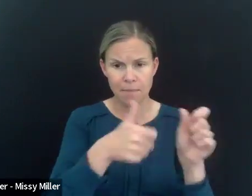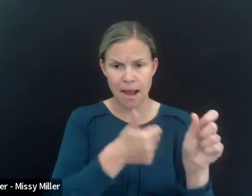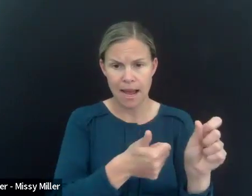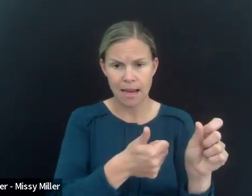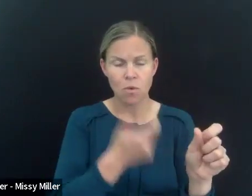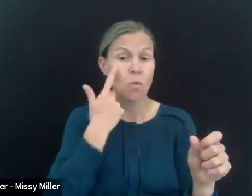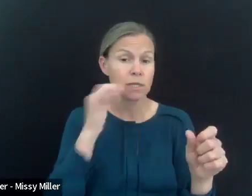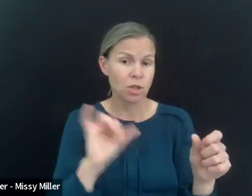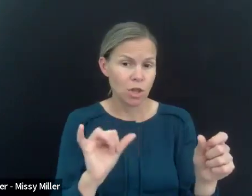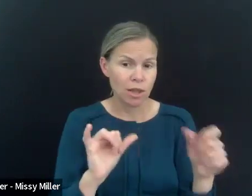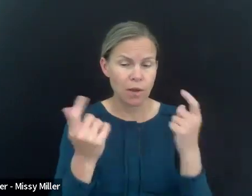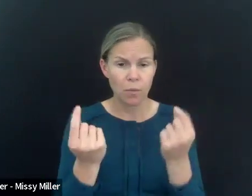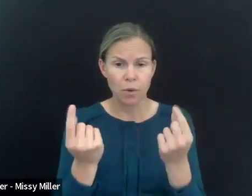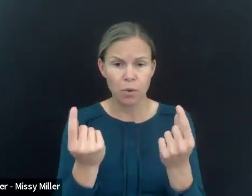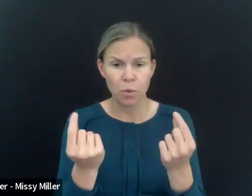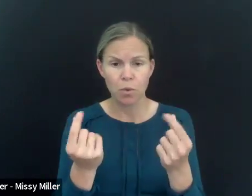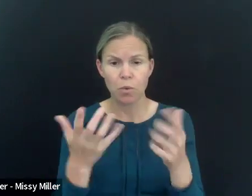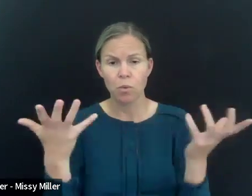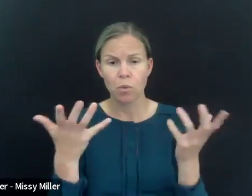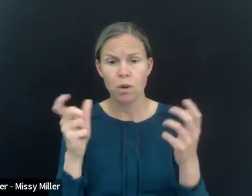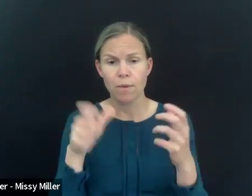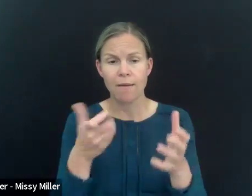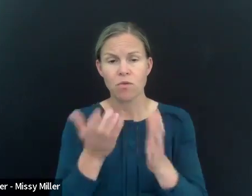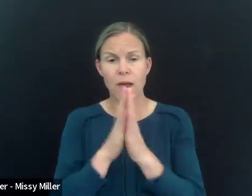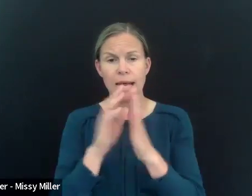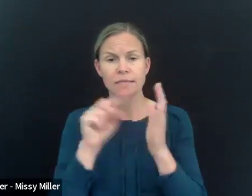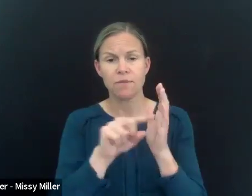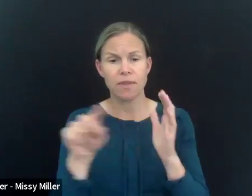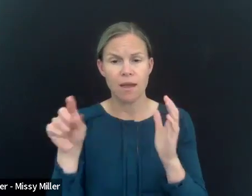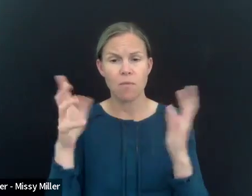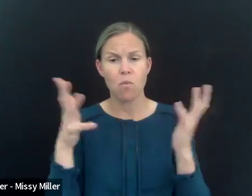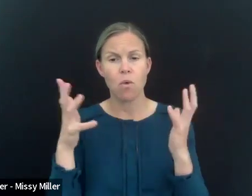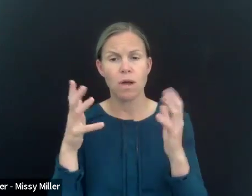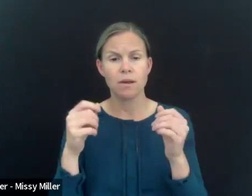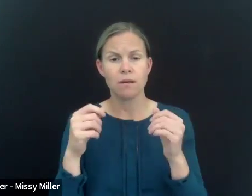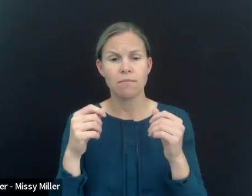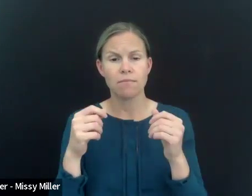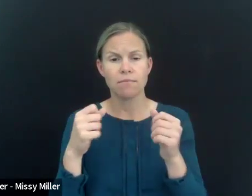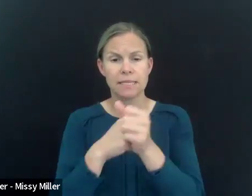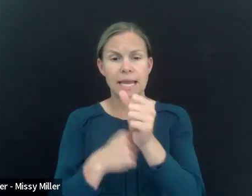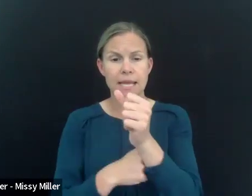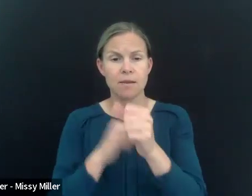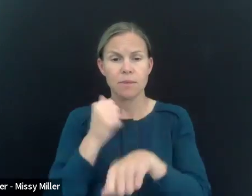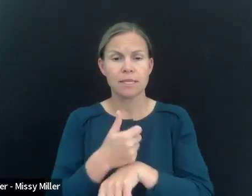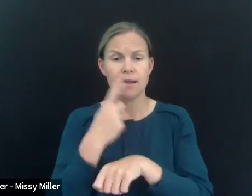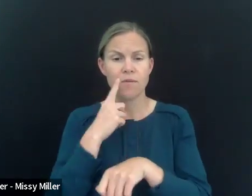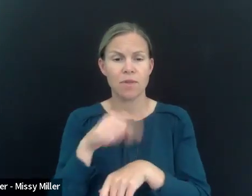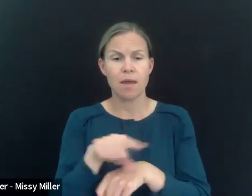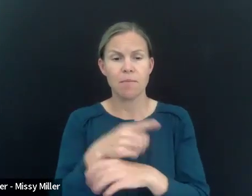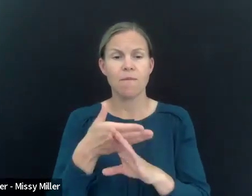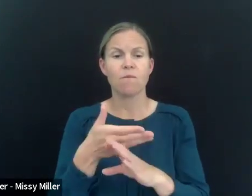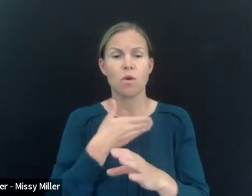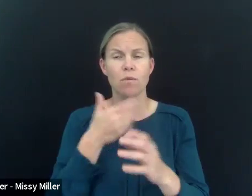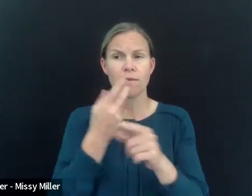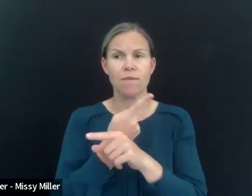is the playbook? What are the things that need to be asked for? What are the structures that need to be in place before we even think about, opening the doors